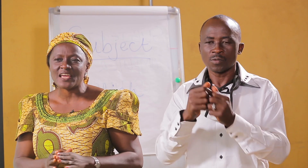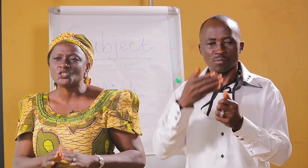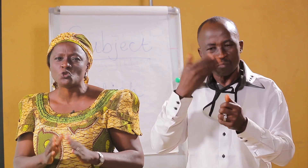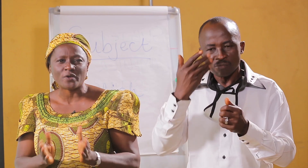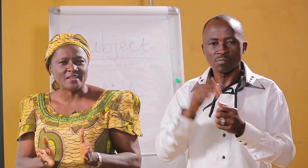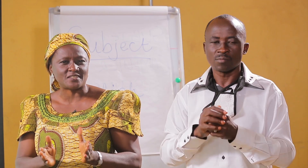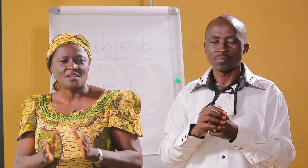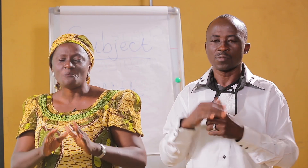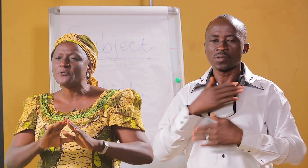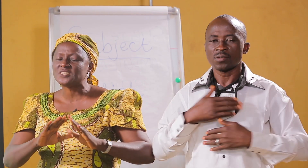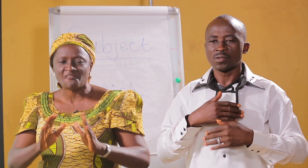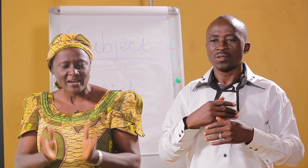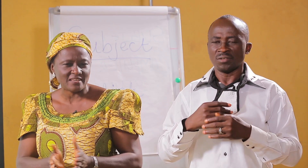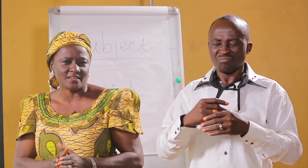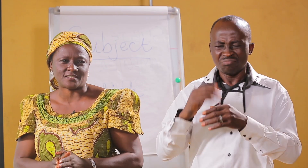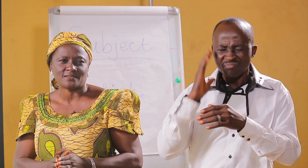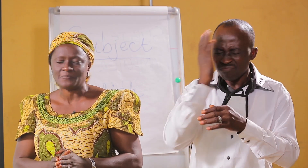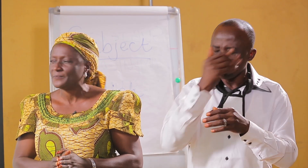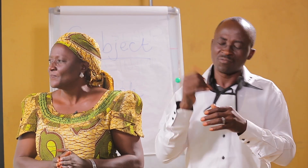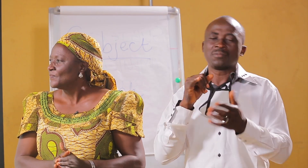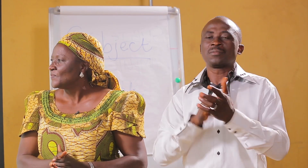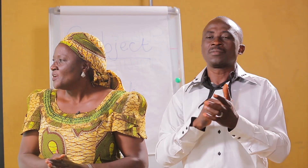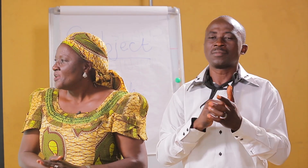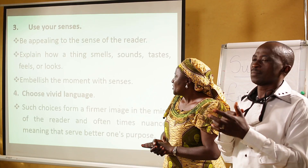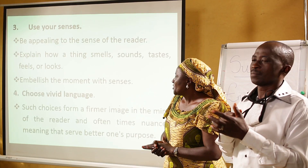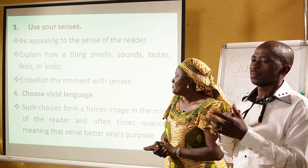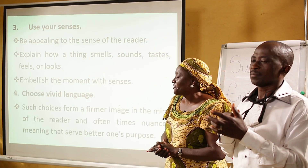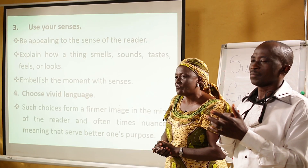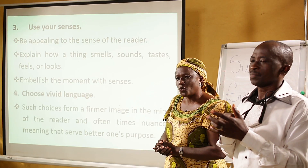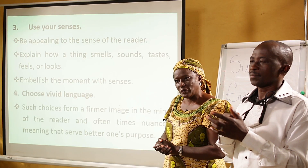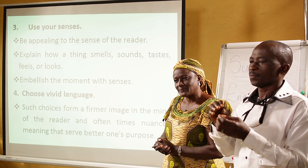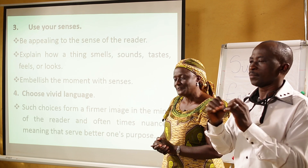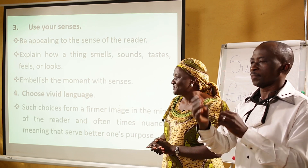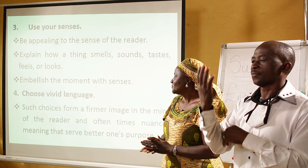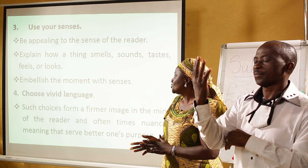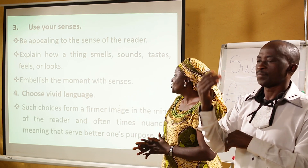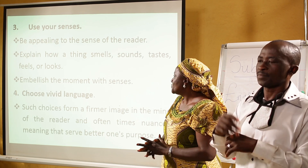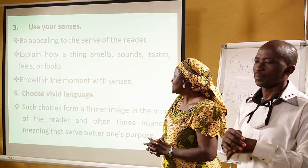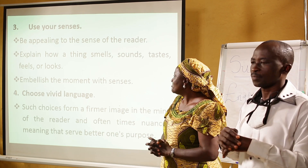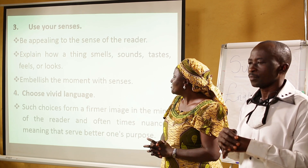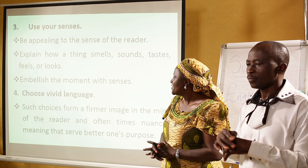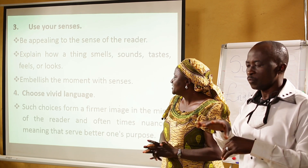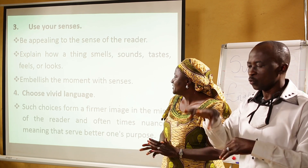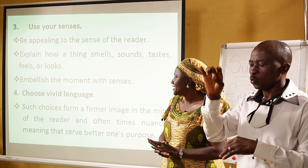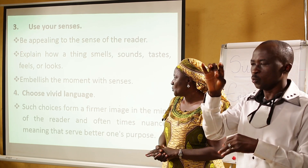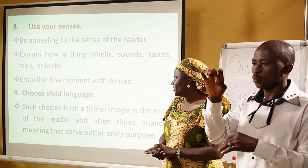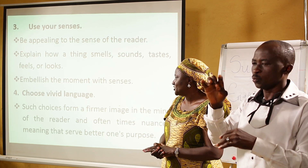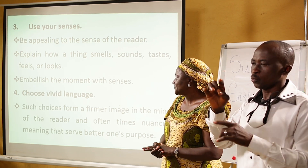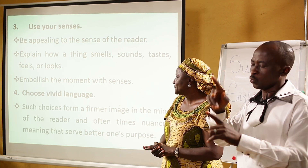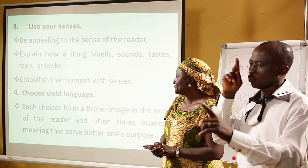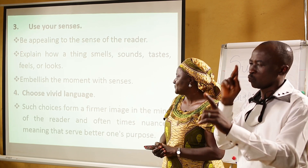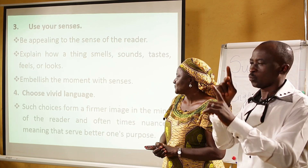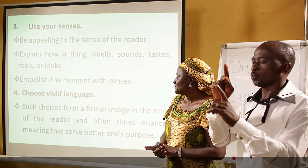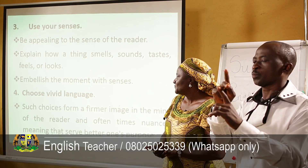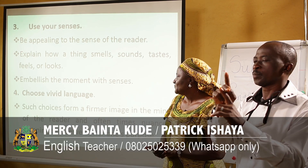Embellish it, enjoy it, beautify it. Number 4, choose vivid